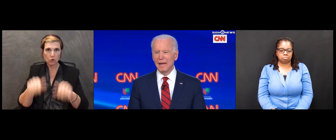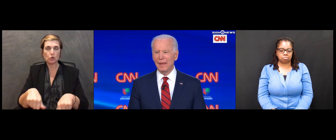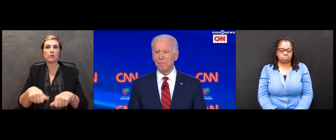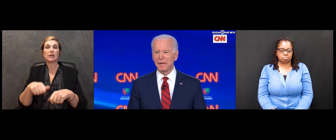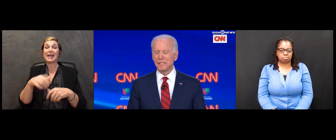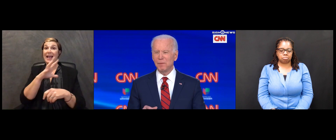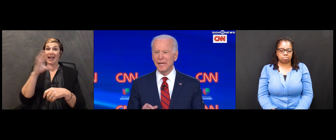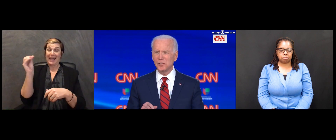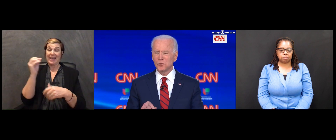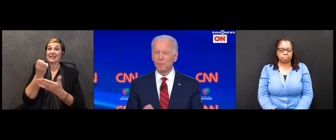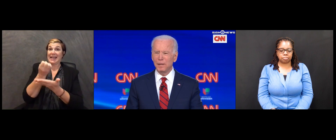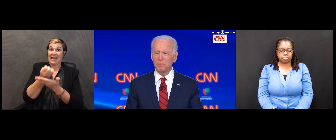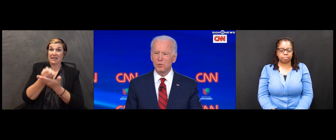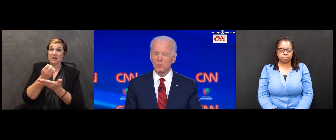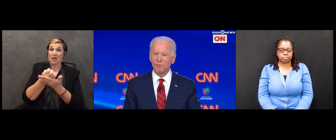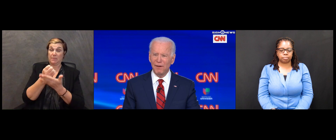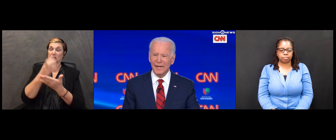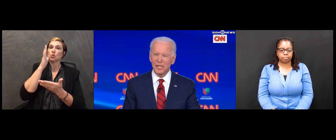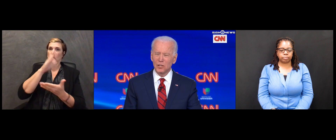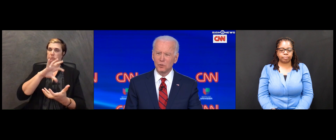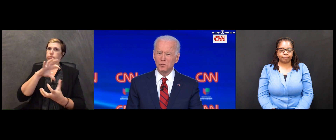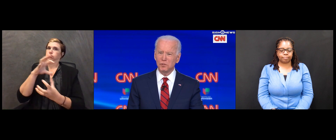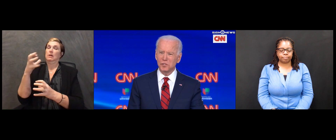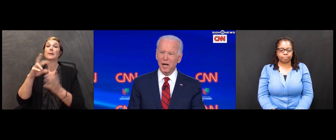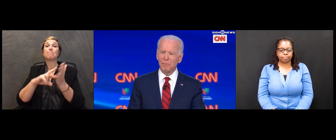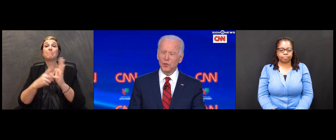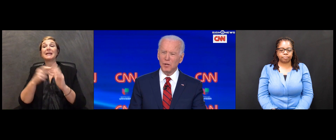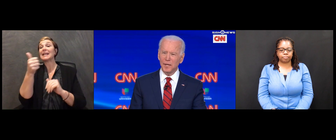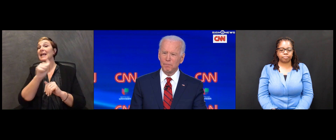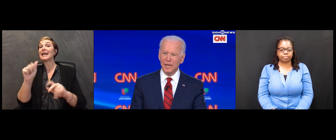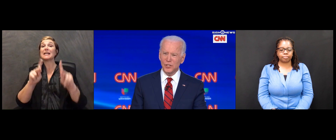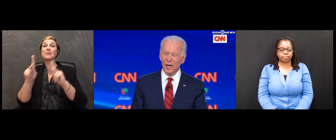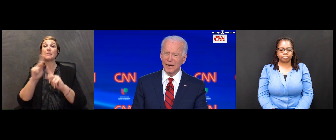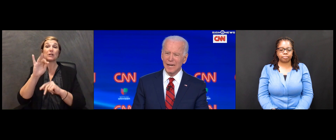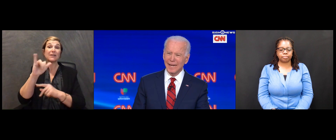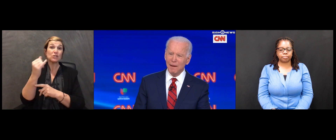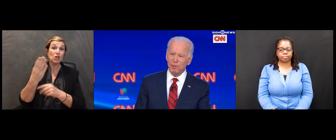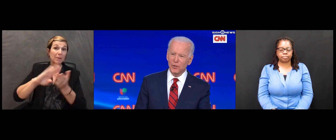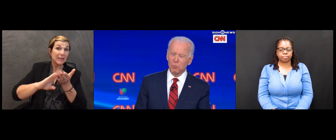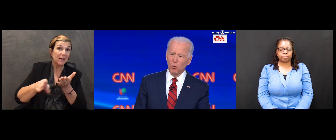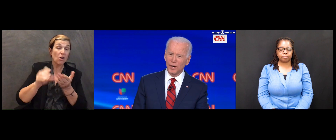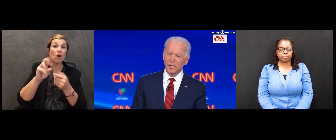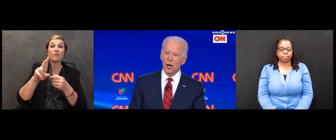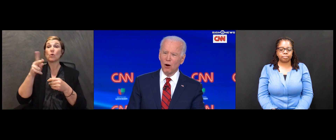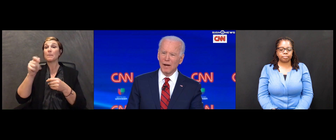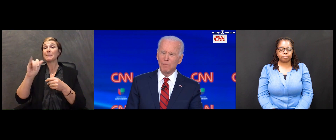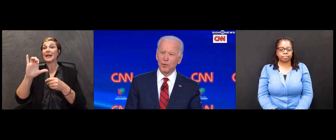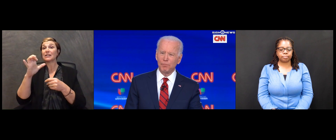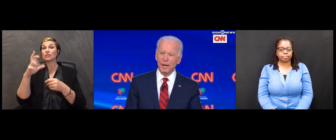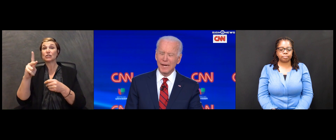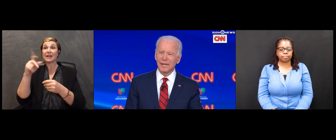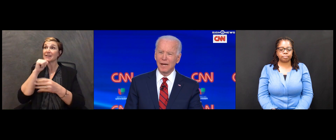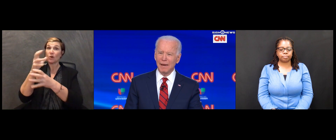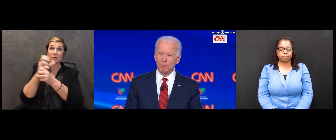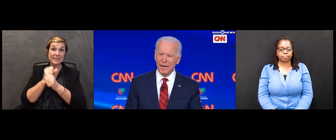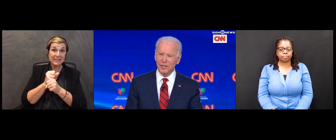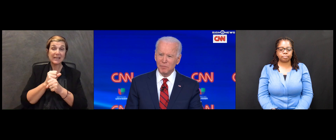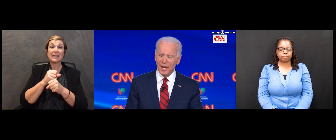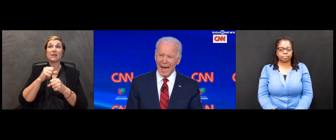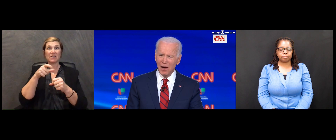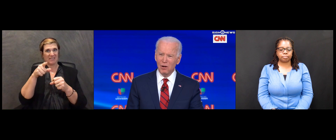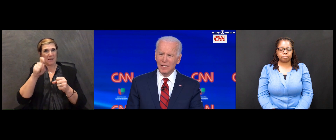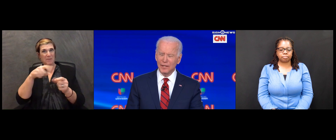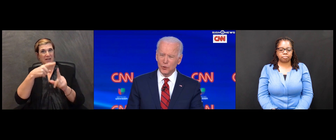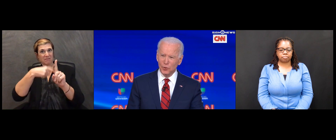quickly. And that means making sure the people who, in fact, lose their job, don't get a paycheck, can't pay their mortgage, are able to pay it and pay